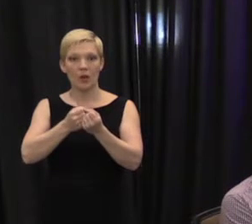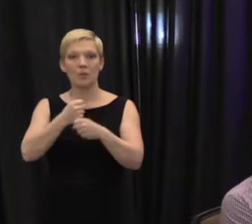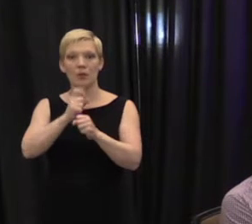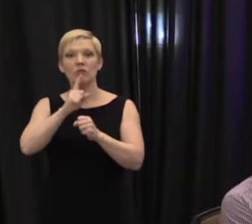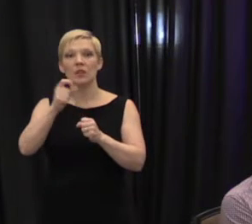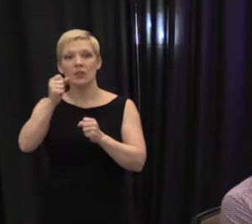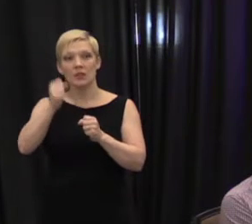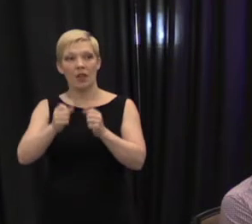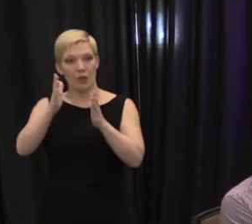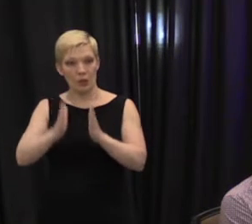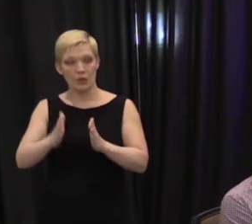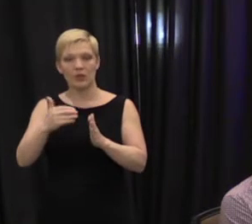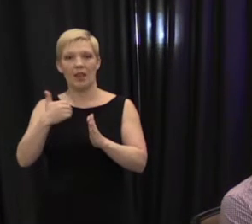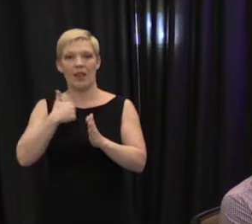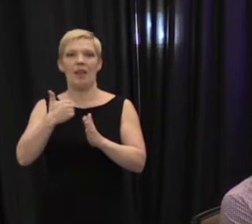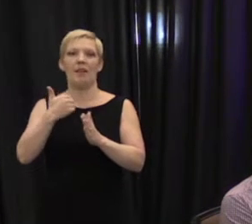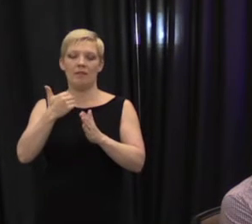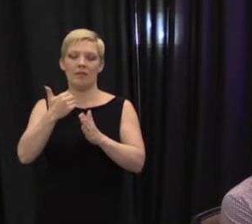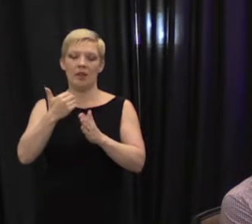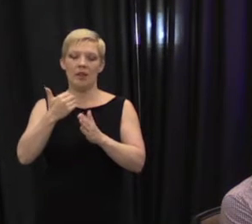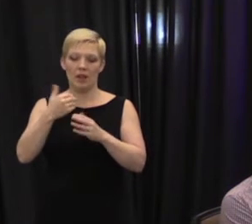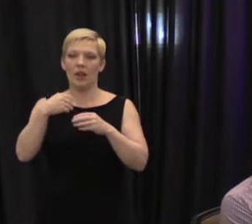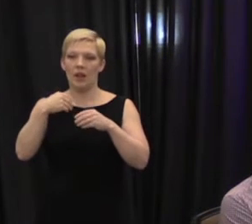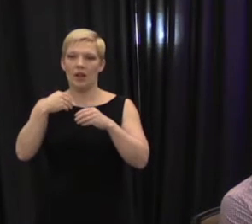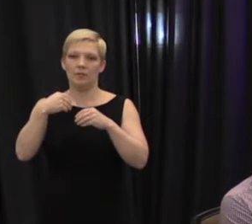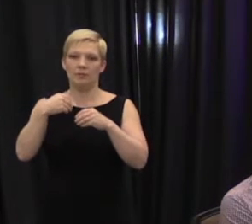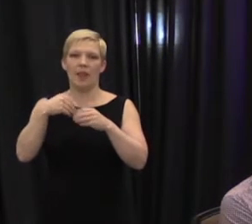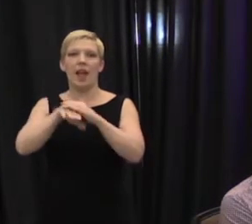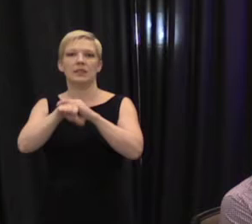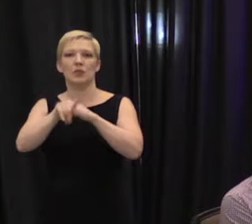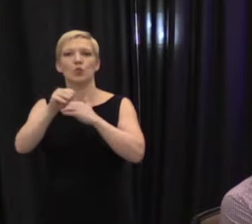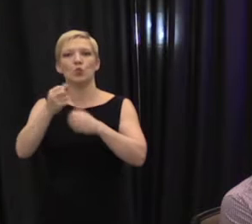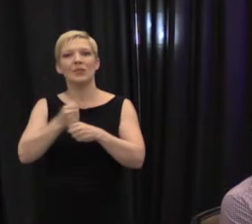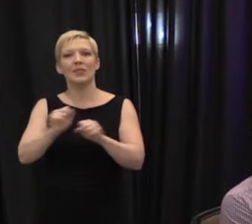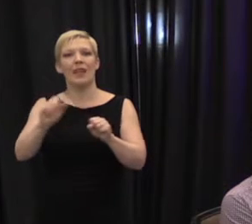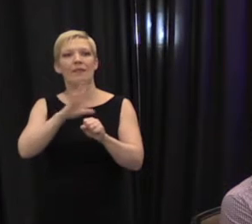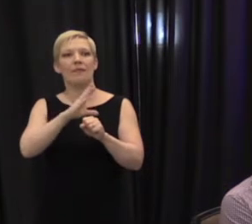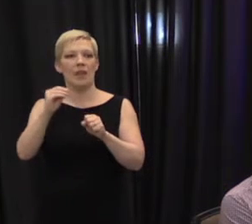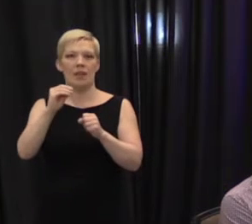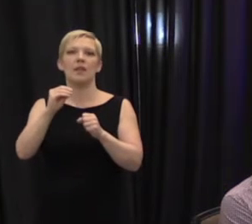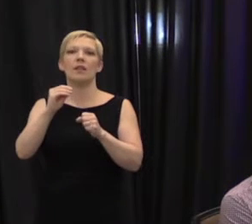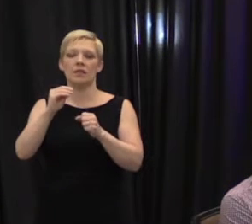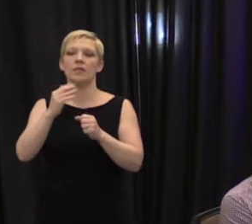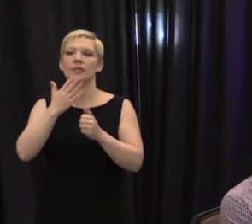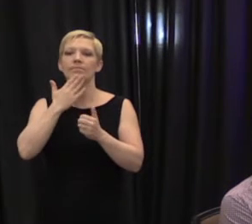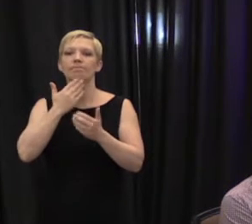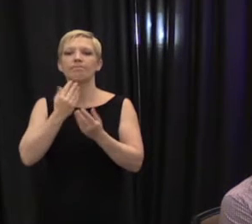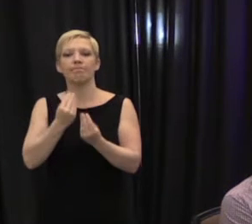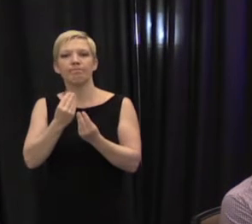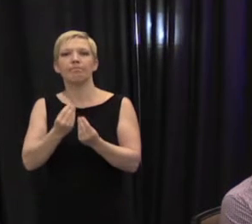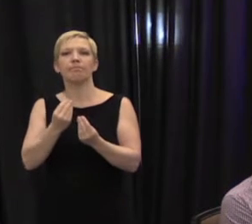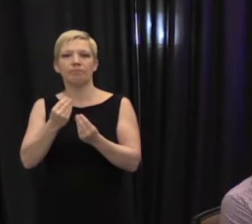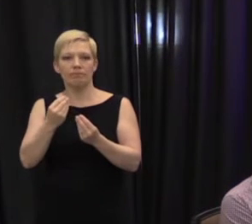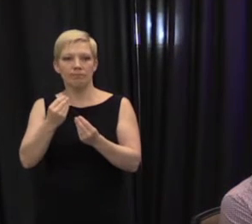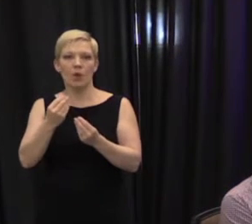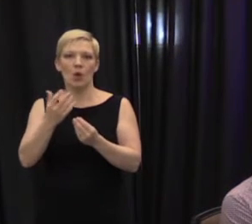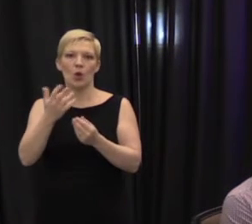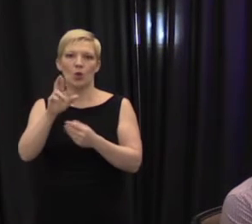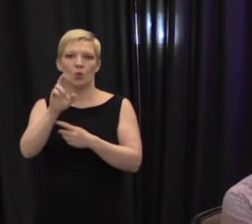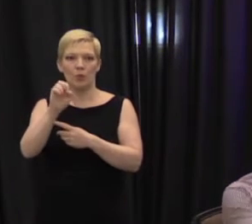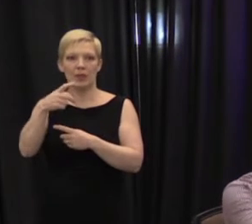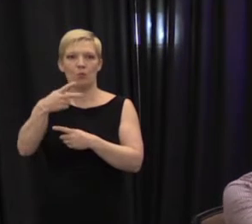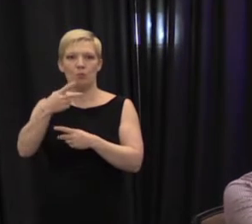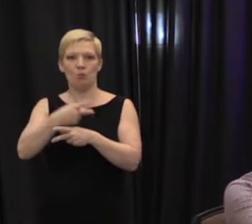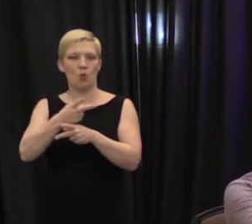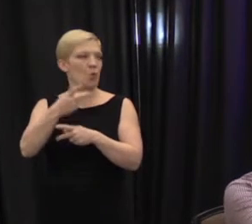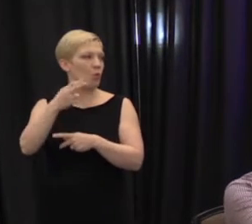have access to safe and compassionate reproductive health care, which includes abortion. And we believe that